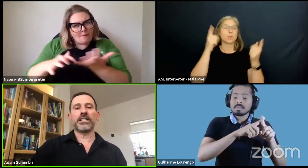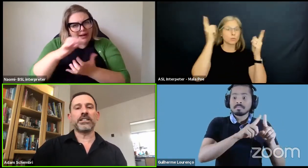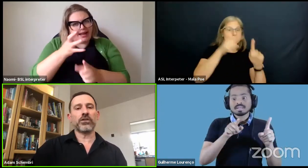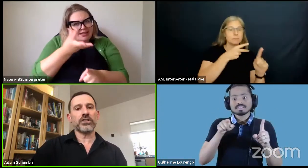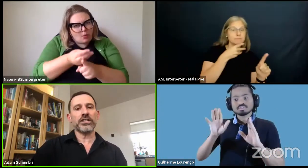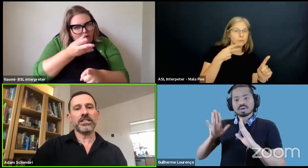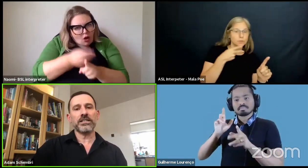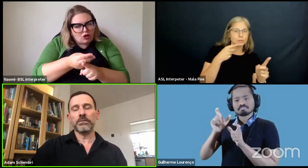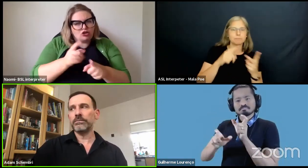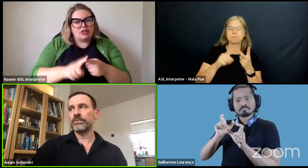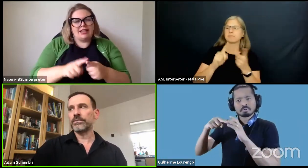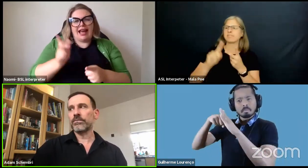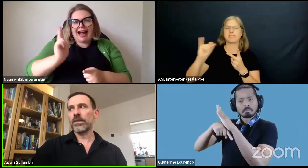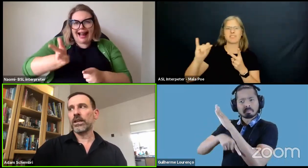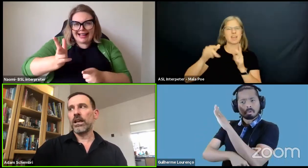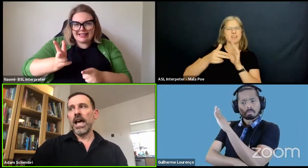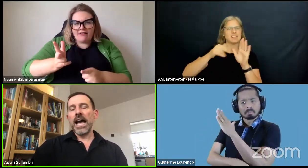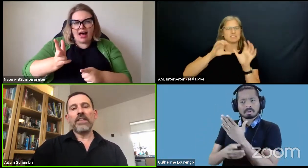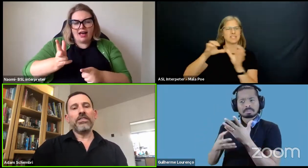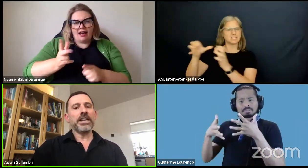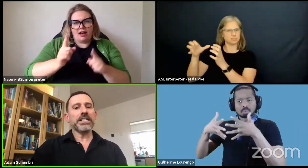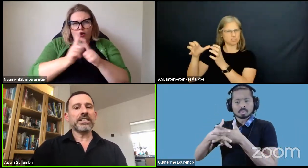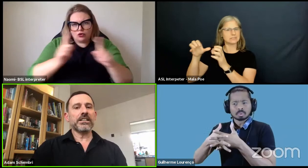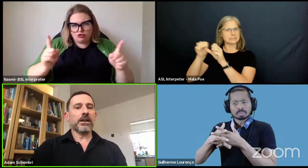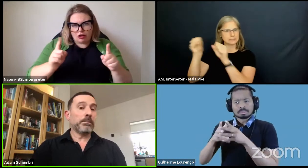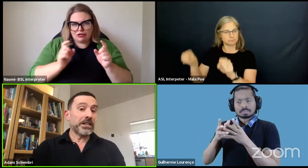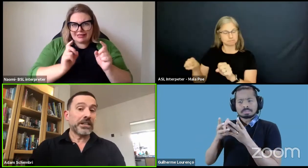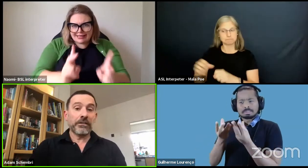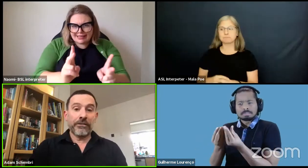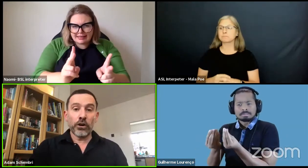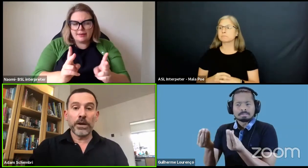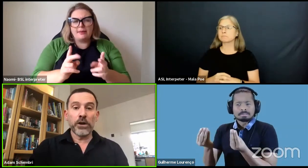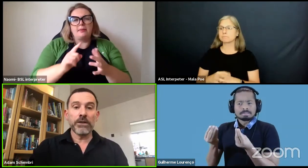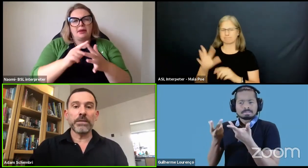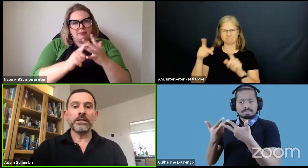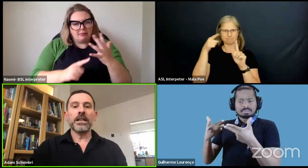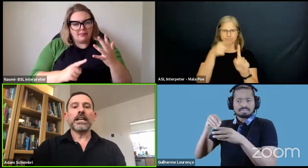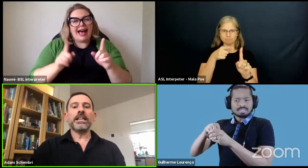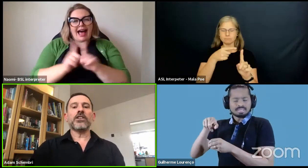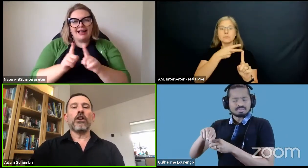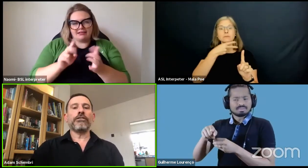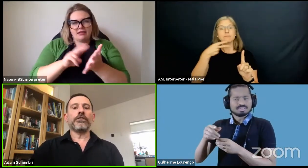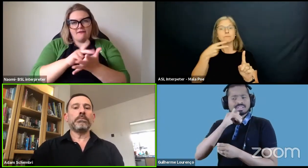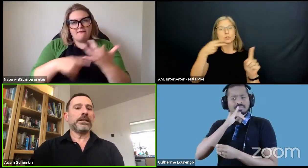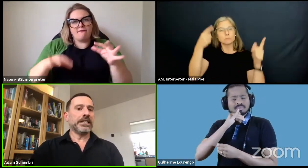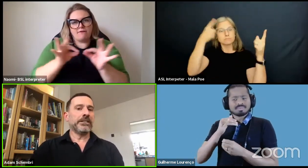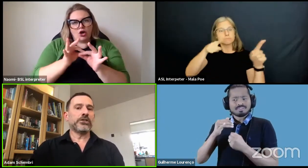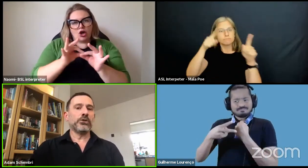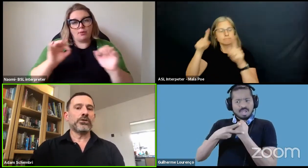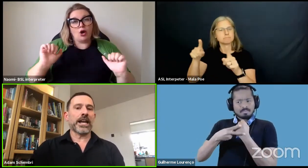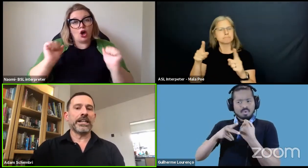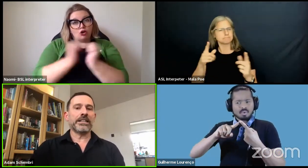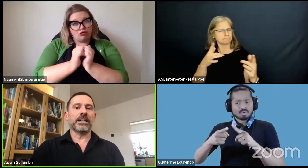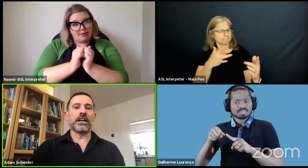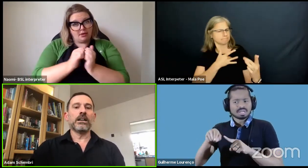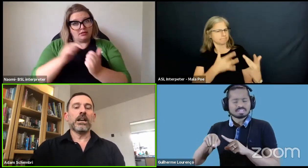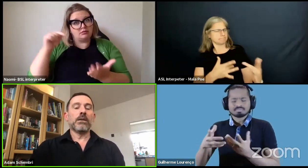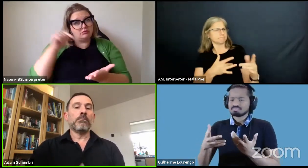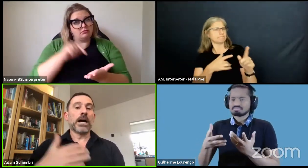classifier construction system. And these, in particular, verb agreement is often believed to